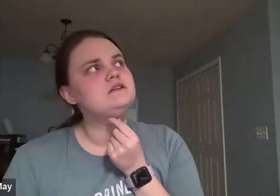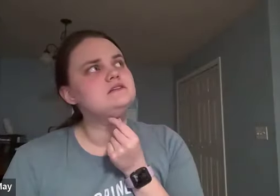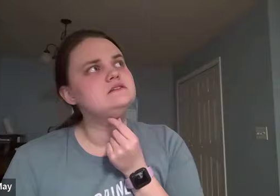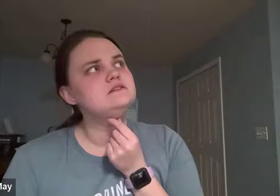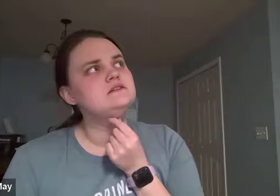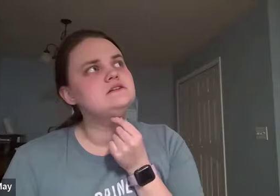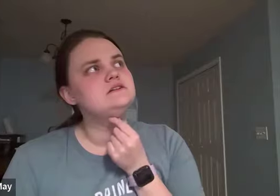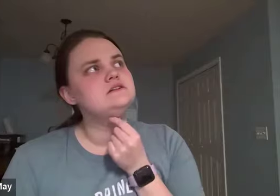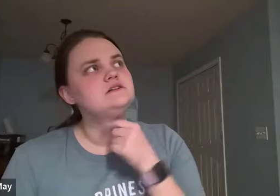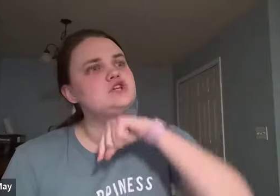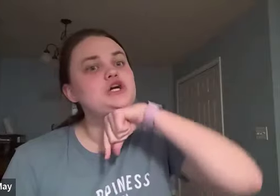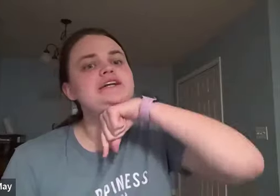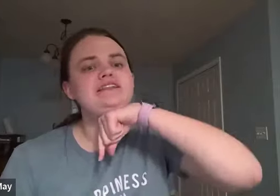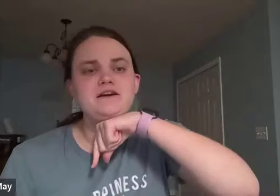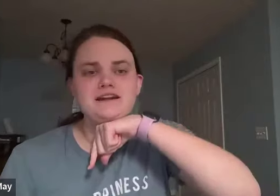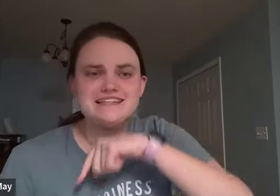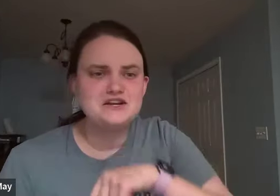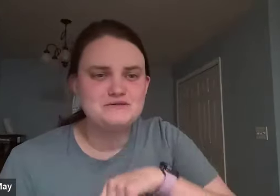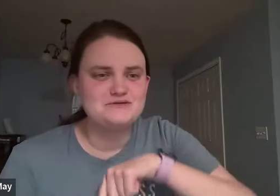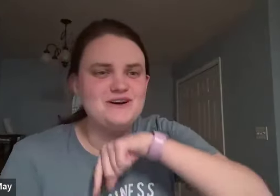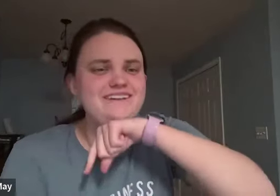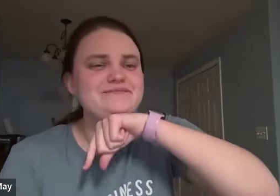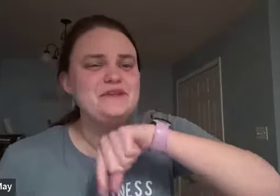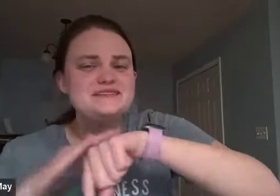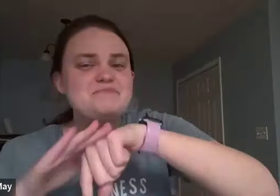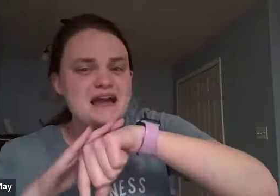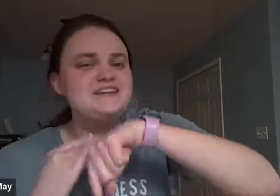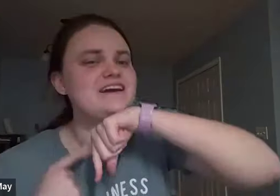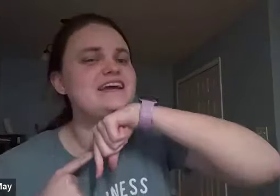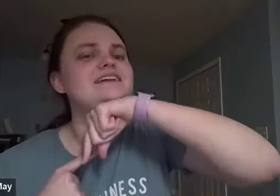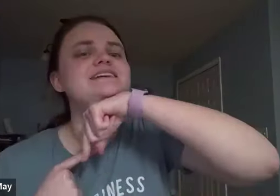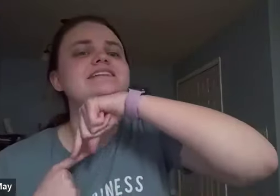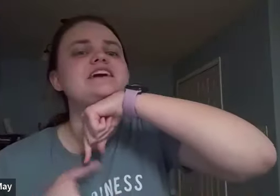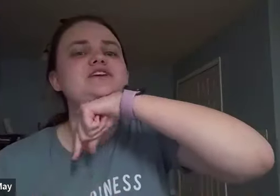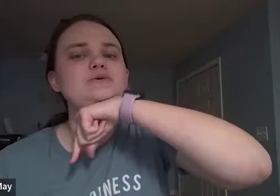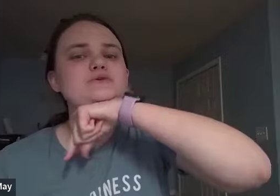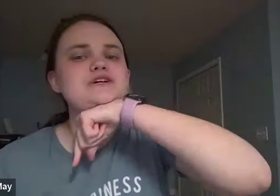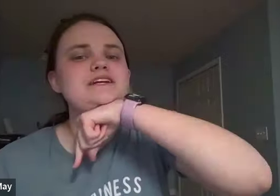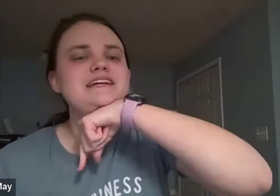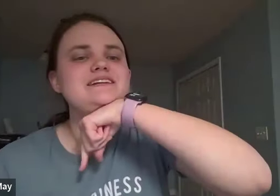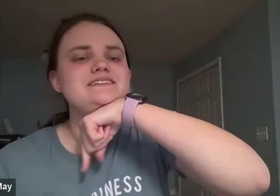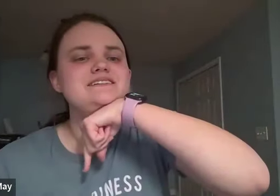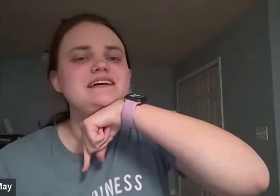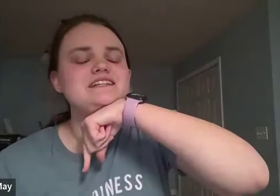this? Turkey. There it is. I knew I was wrong. The back of your hand in that cue. Turkey. And it's